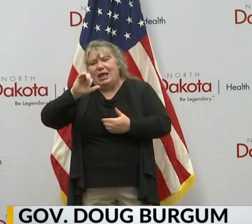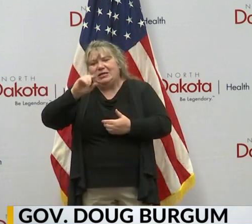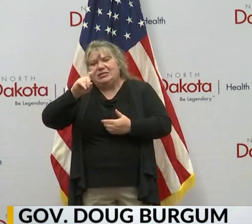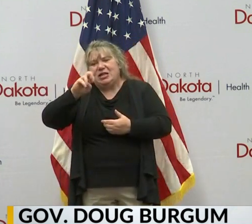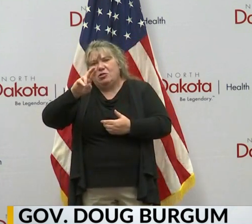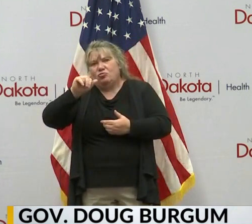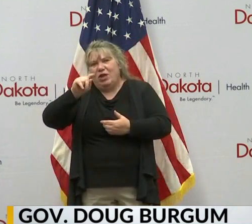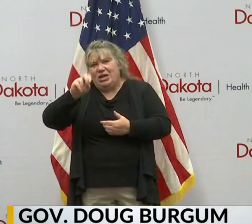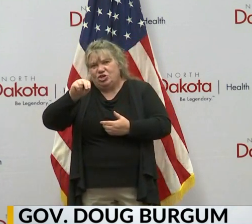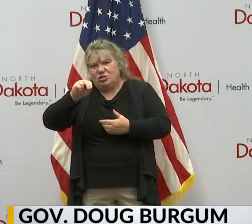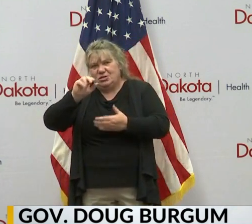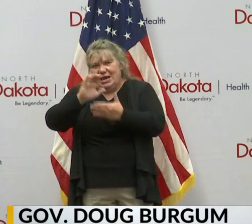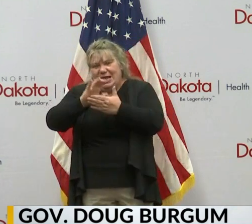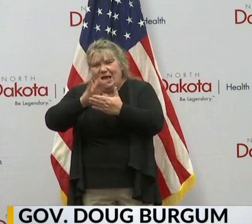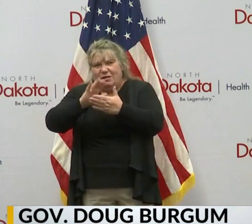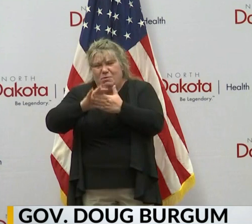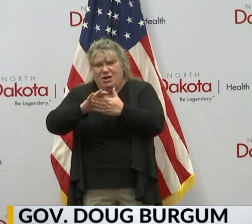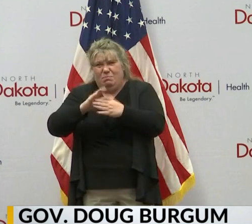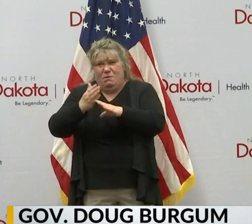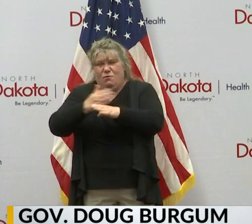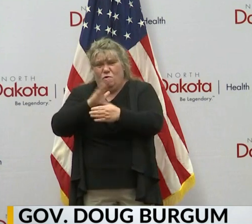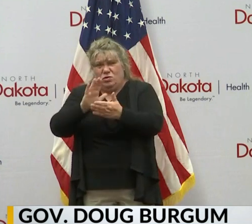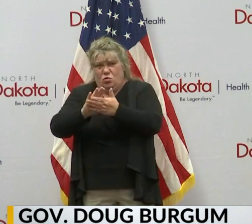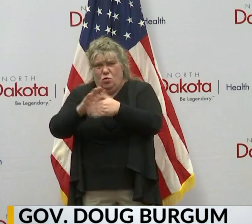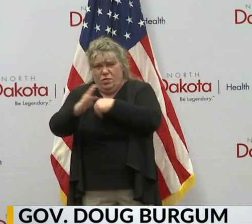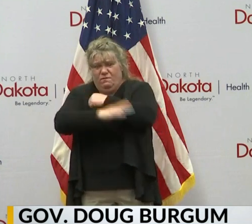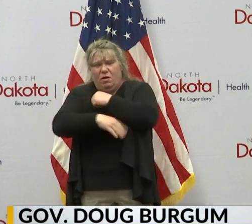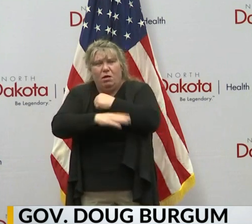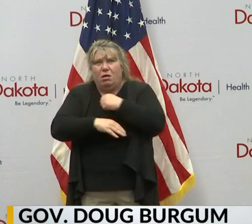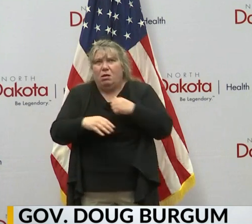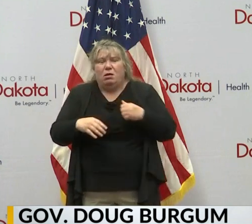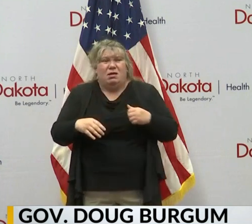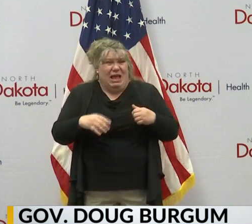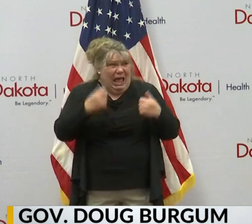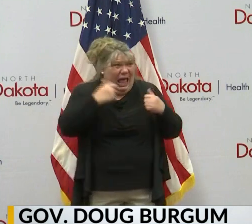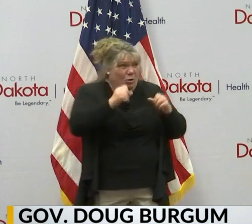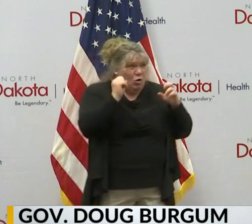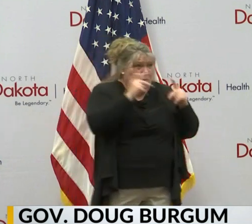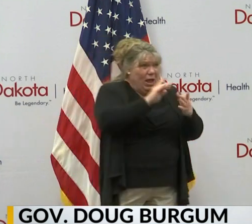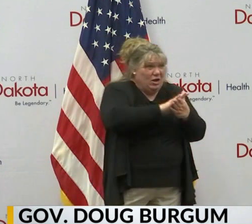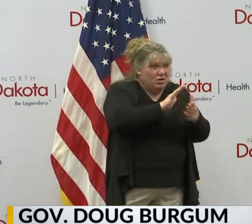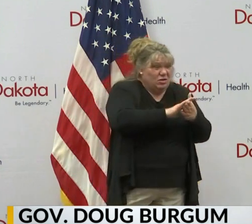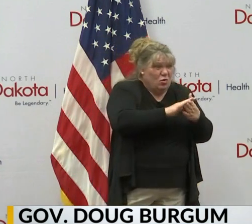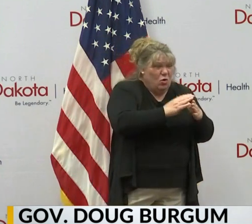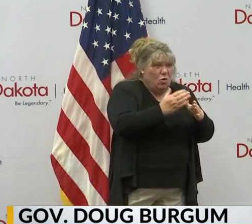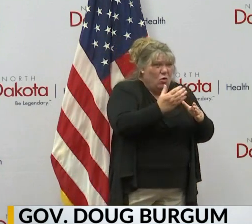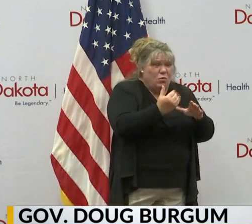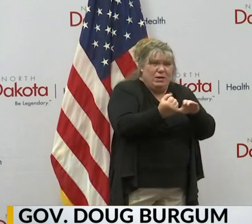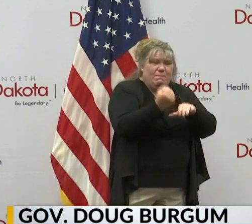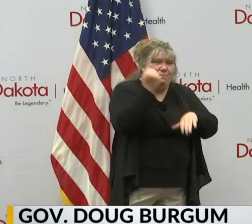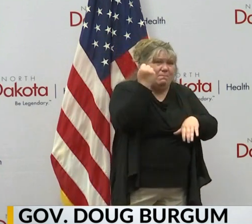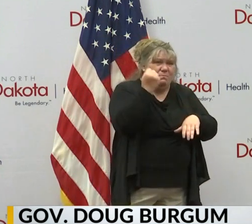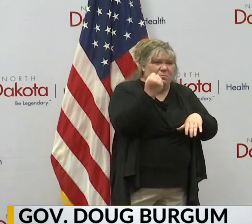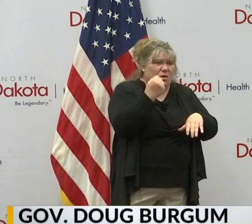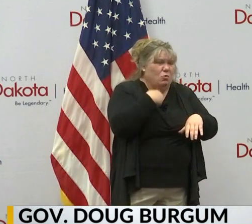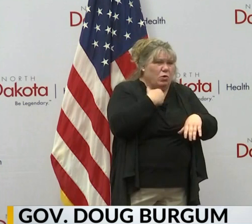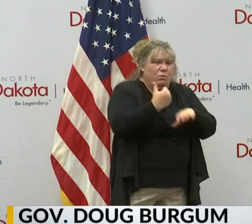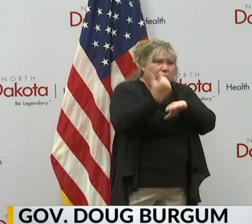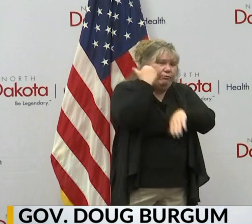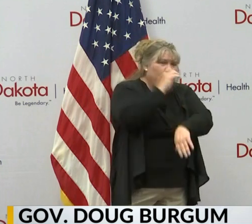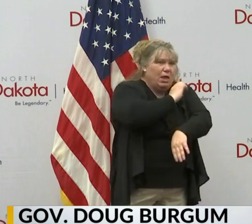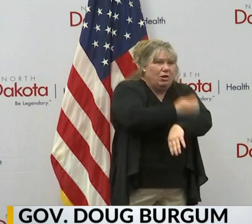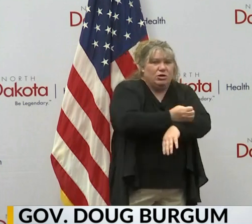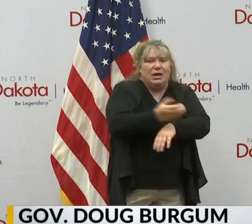because we would have burned, I think we would have burned up every ounce of energy trying to figure out how to get back into schools as opposed to putting our energy into